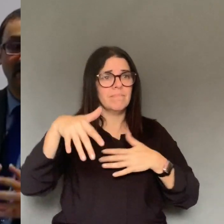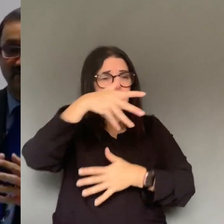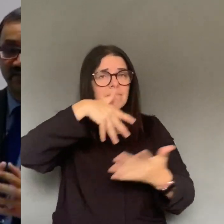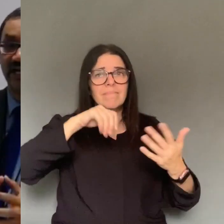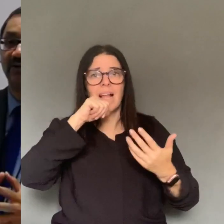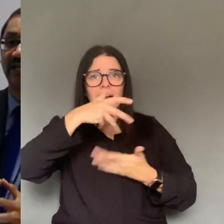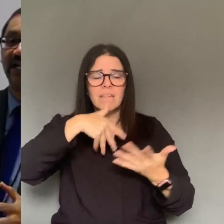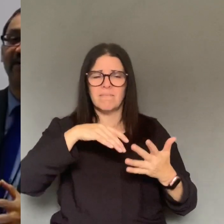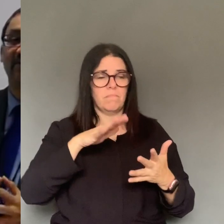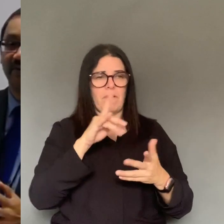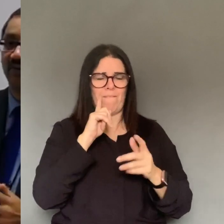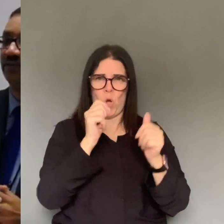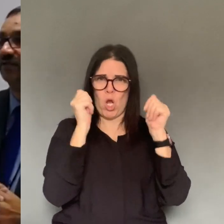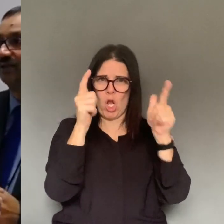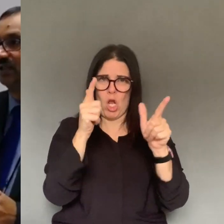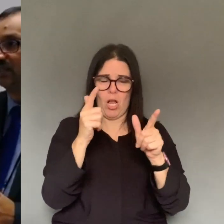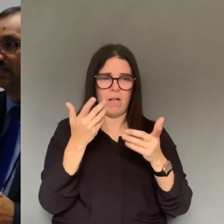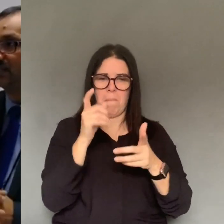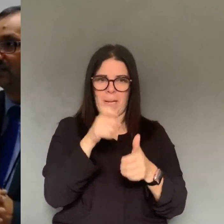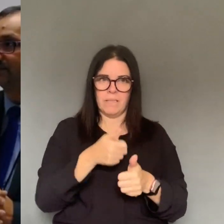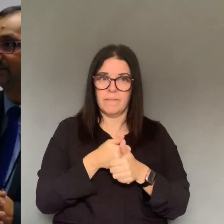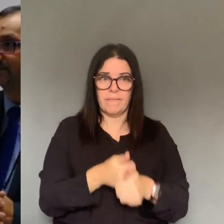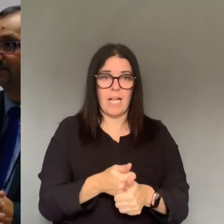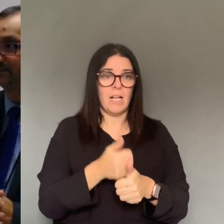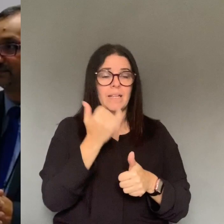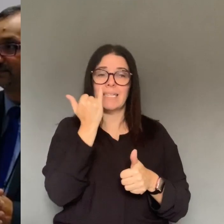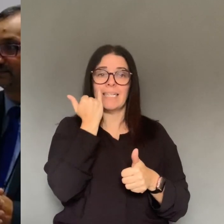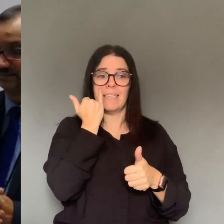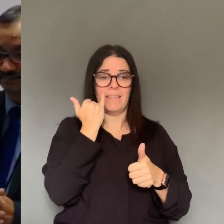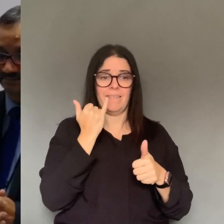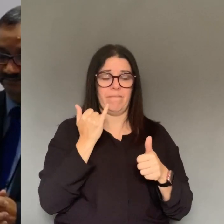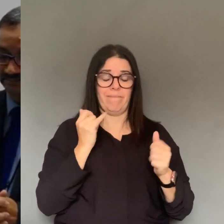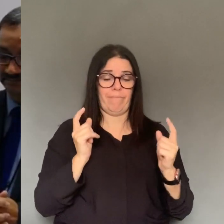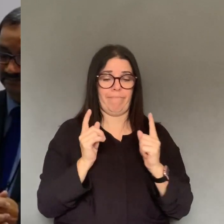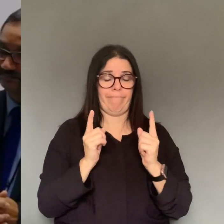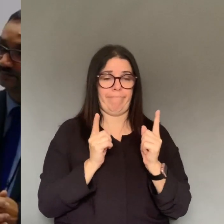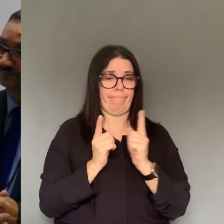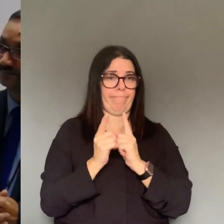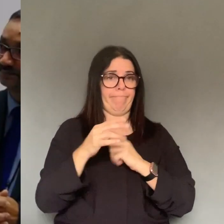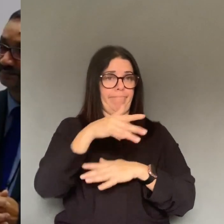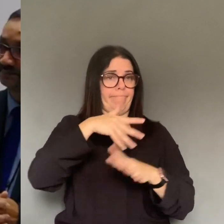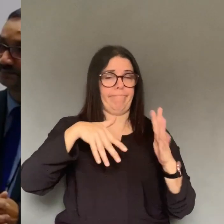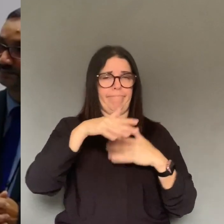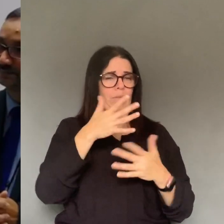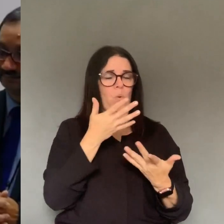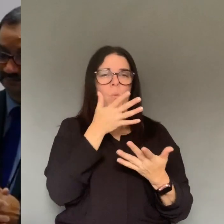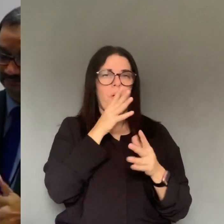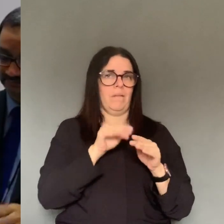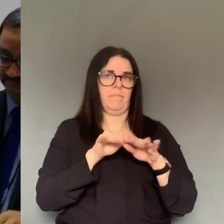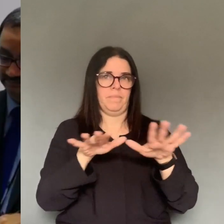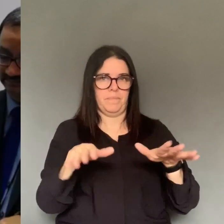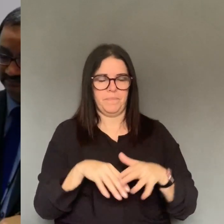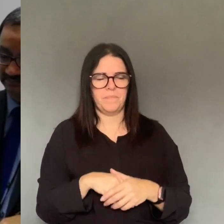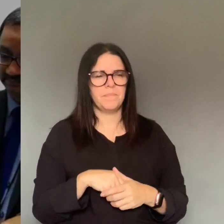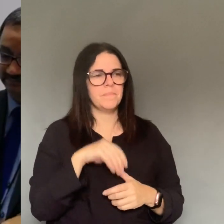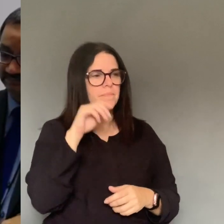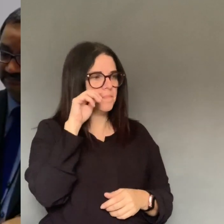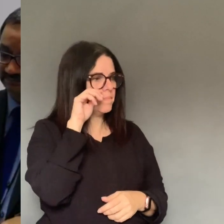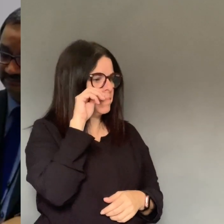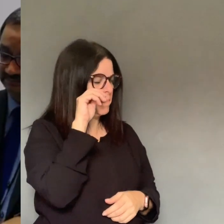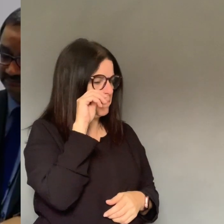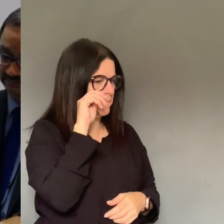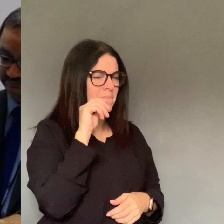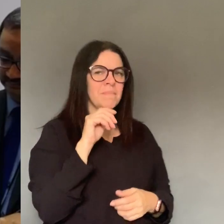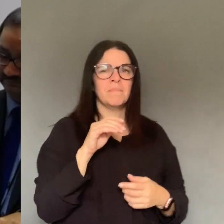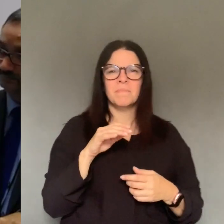it. Without that, we won't be able to contain it. One more, just going back to the flooding part. The second day that really brought up the